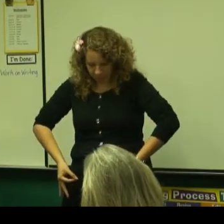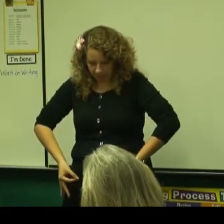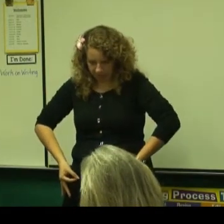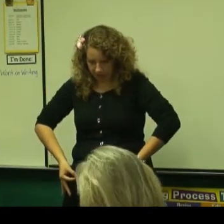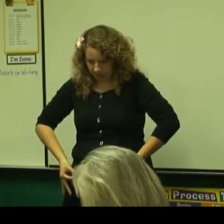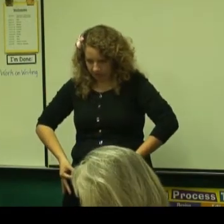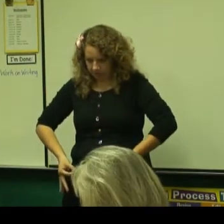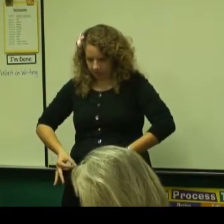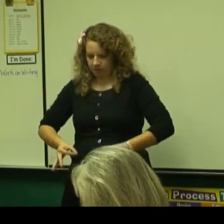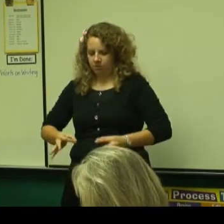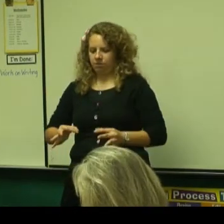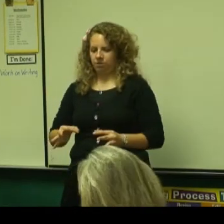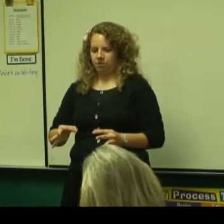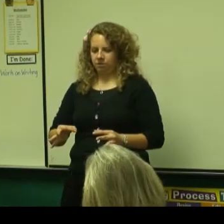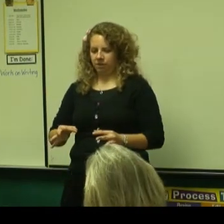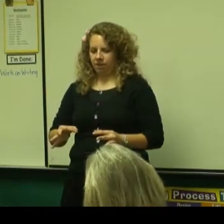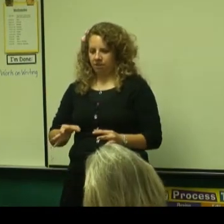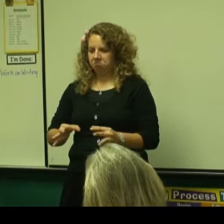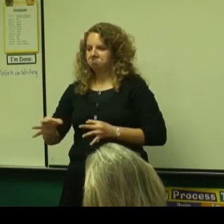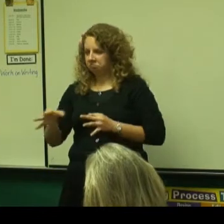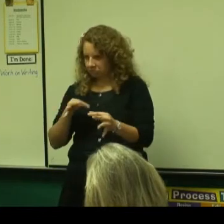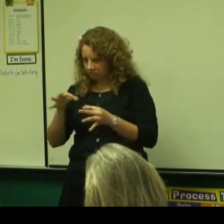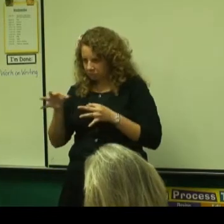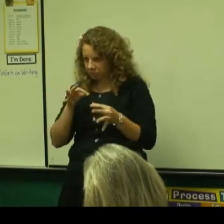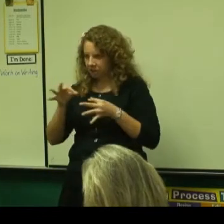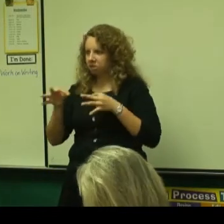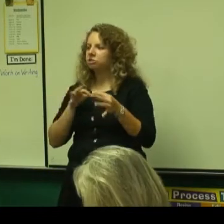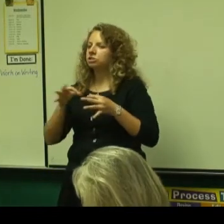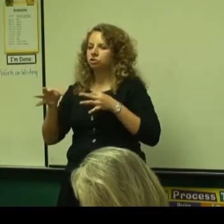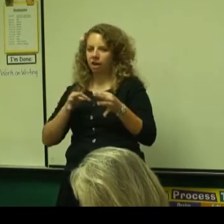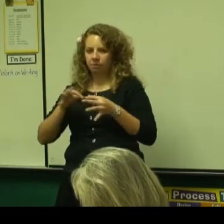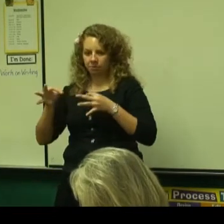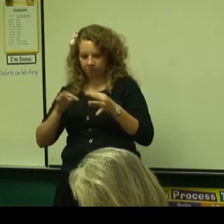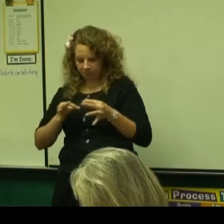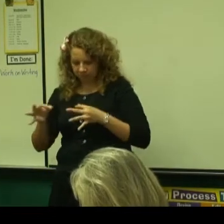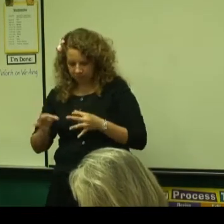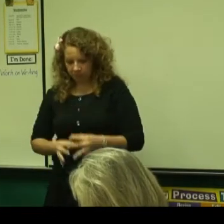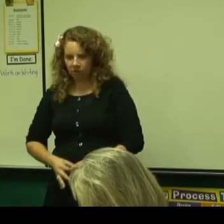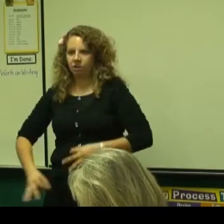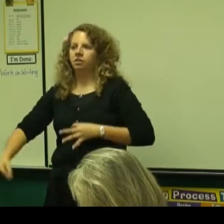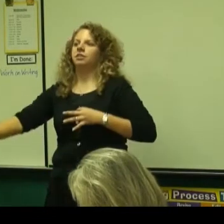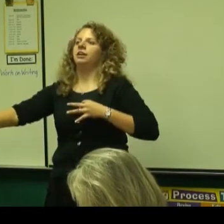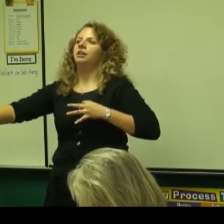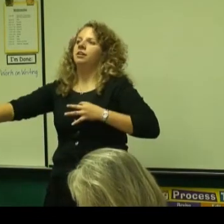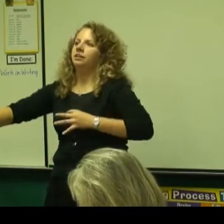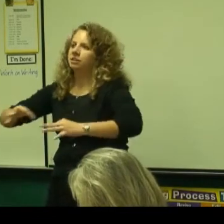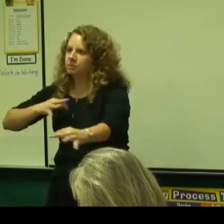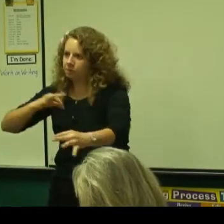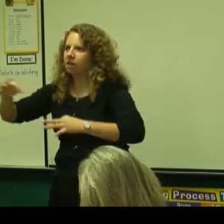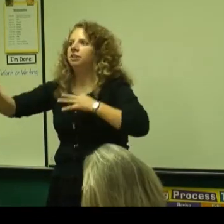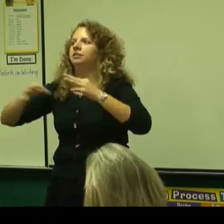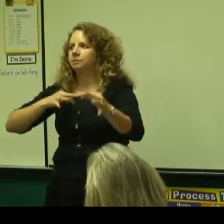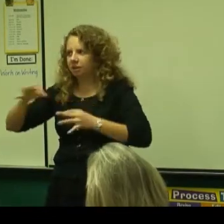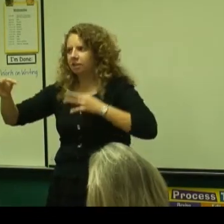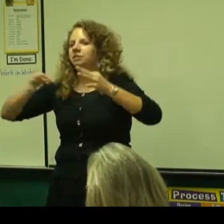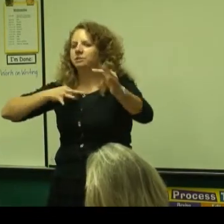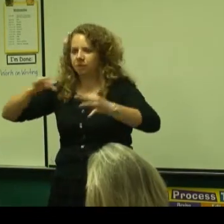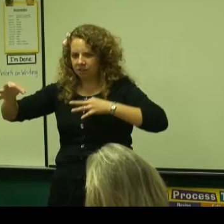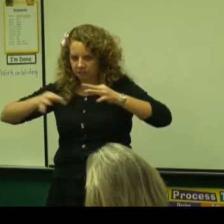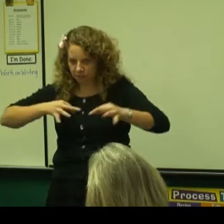like that. They're just like that. Explain or describe. Or you can like explain,